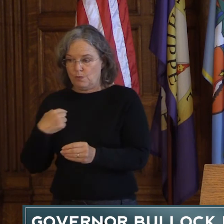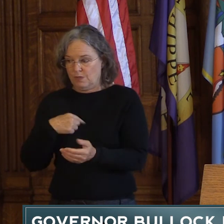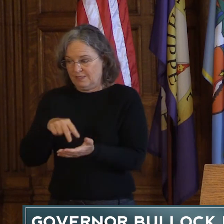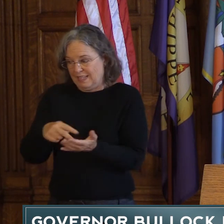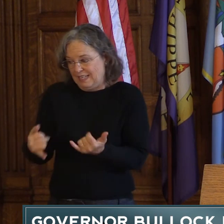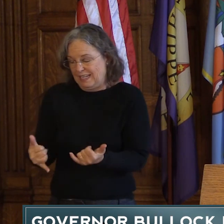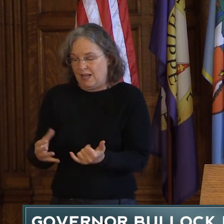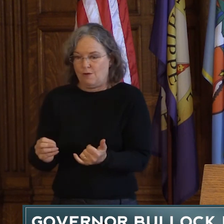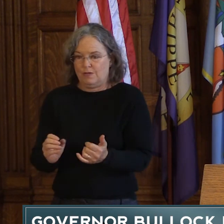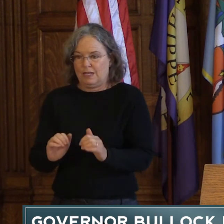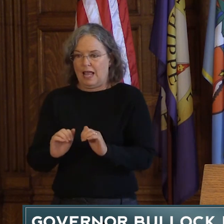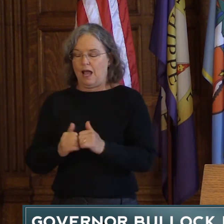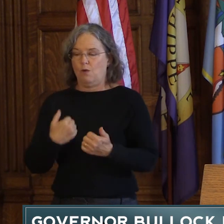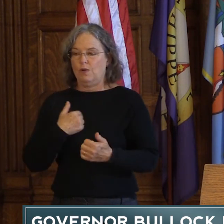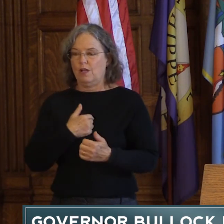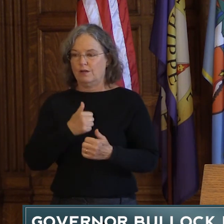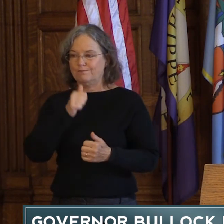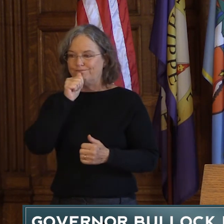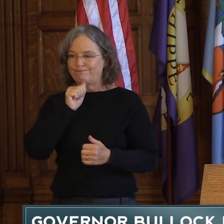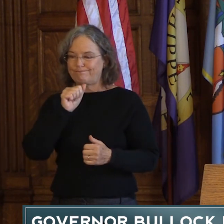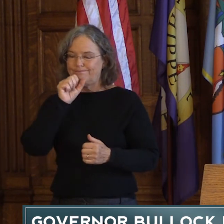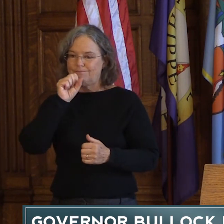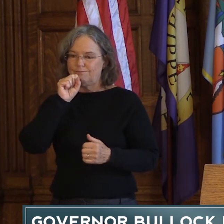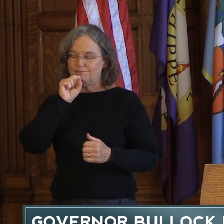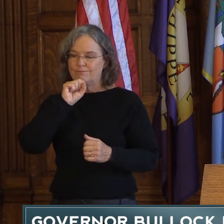weathering this storm.